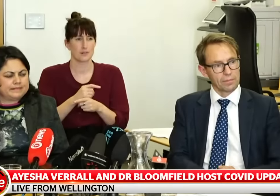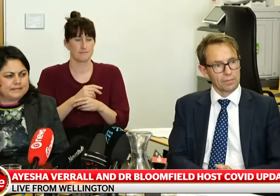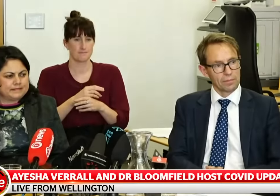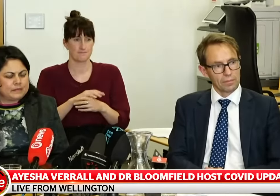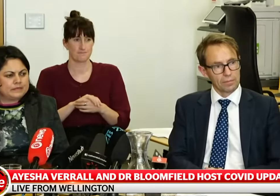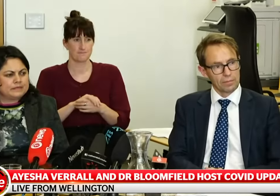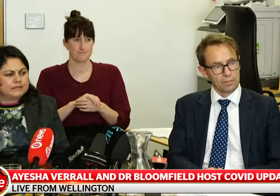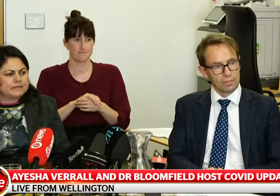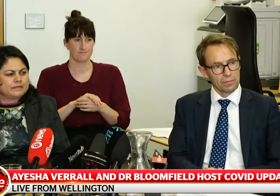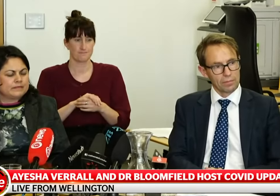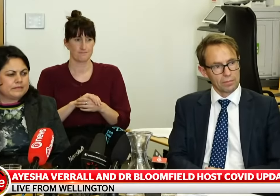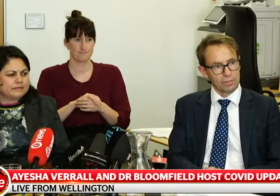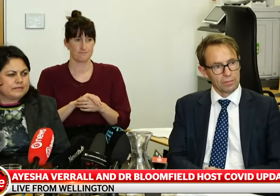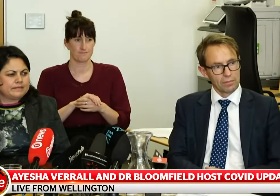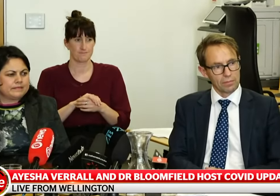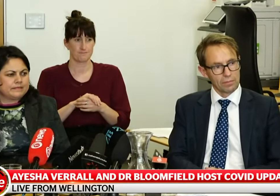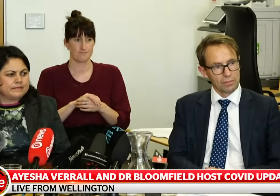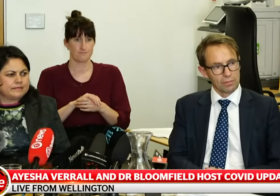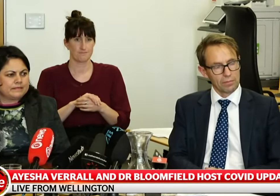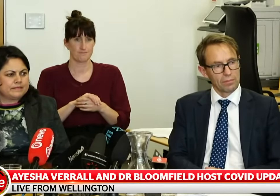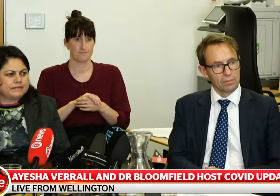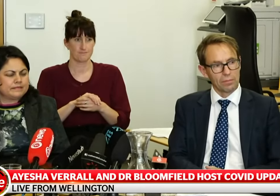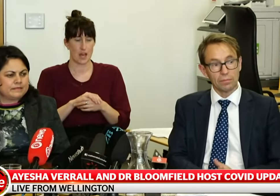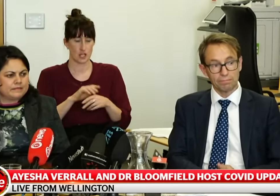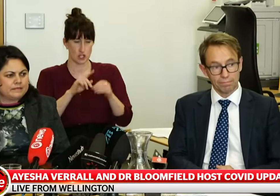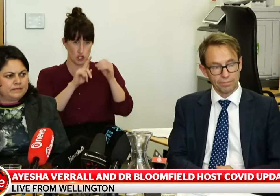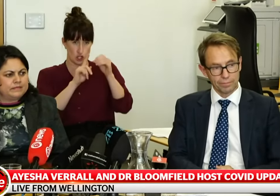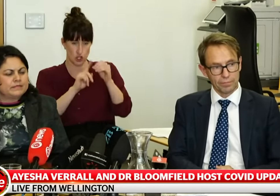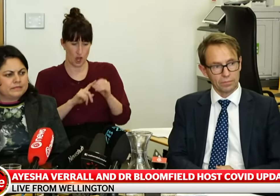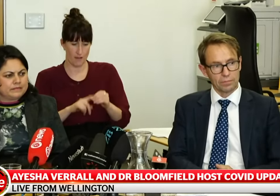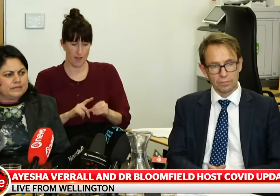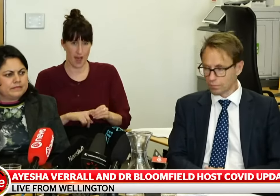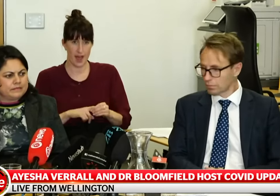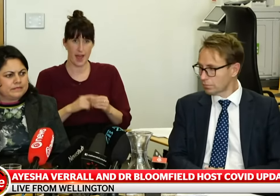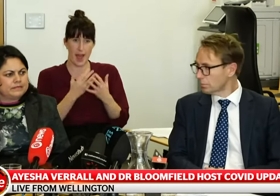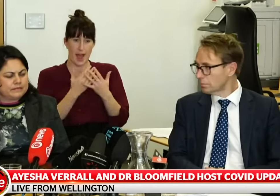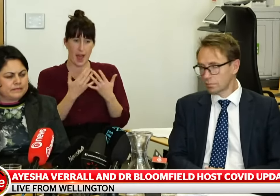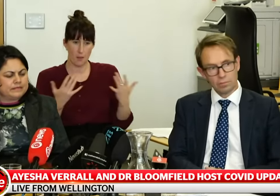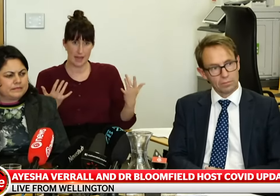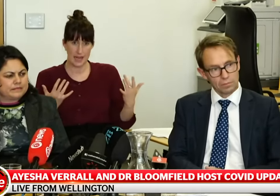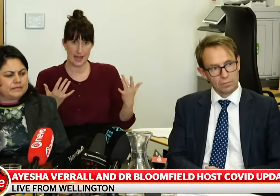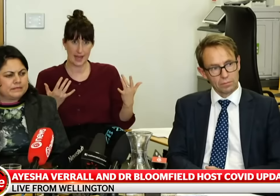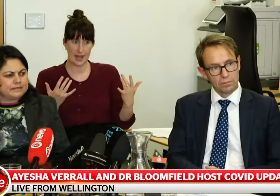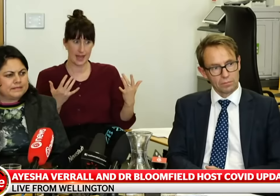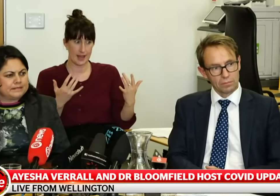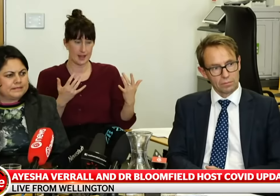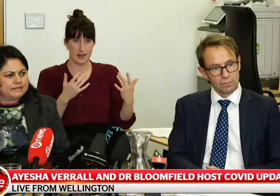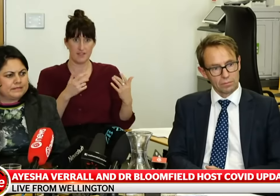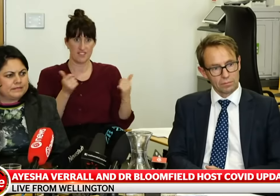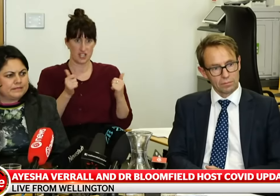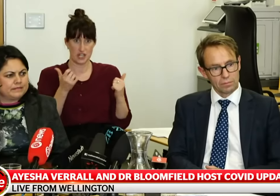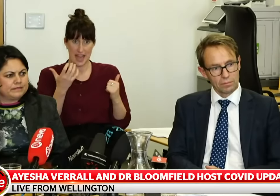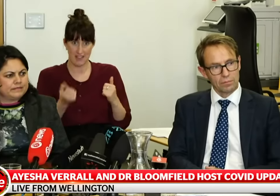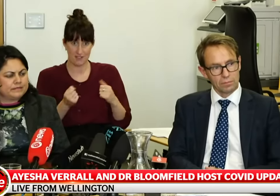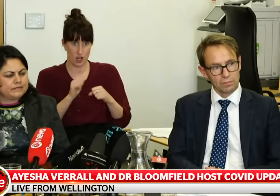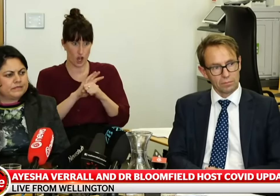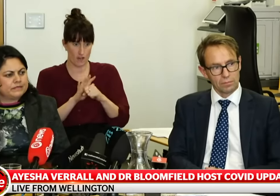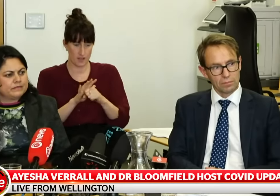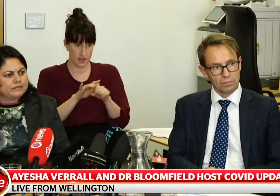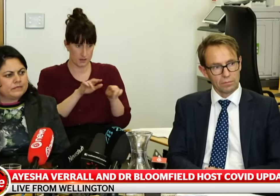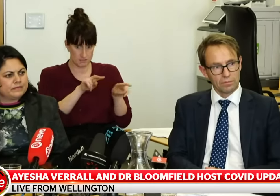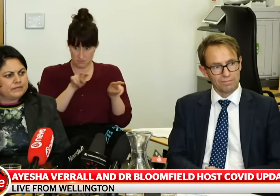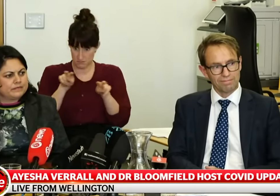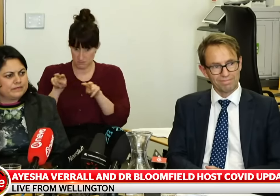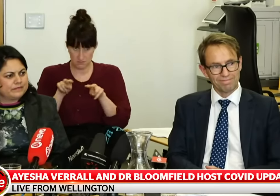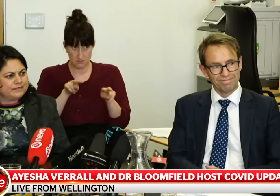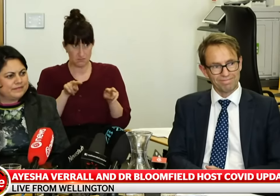Omicron outbreak about a prevalence survey and how that might be something the ministry would want to do after the wave sort of peaked.